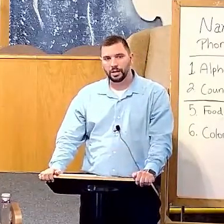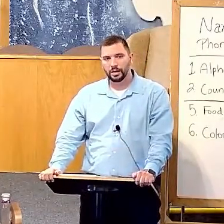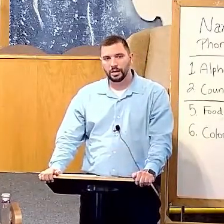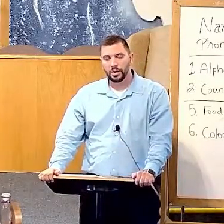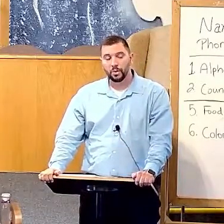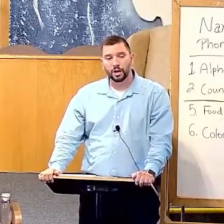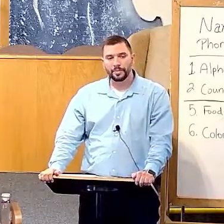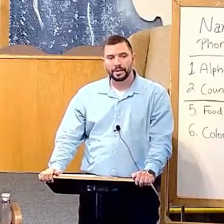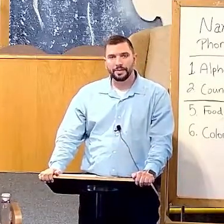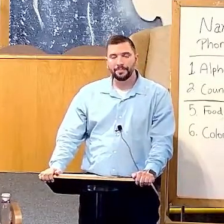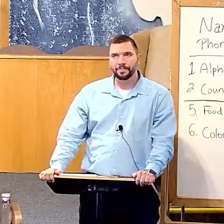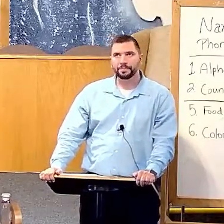watermelon.